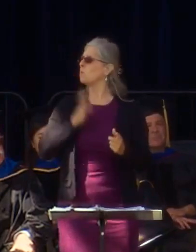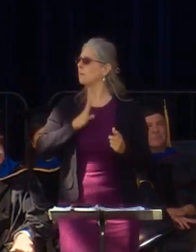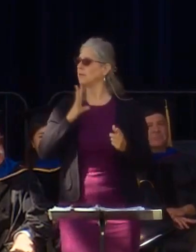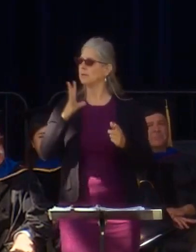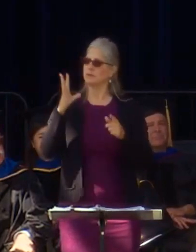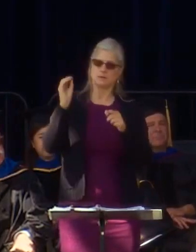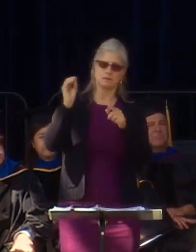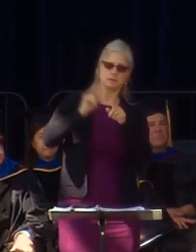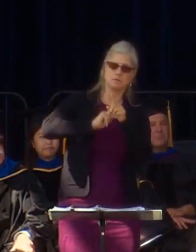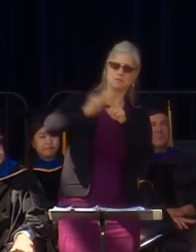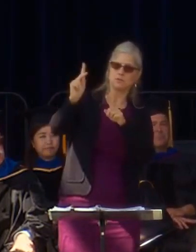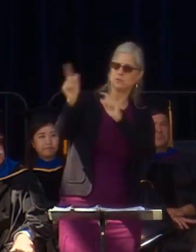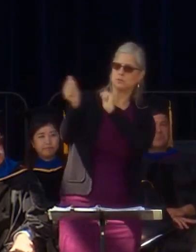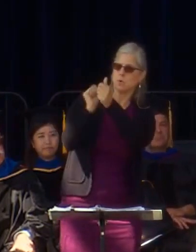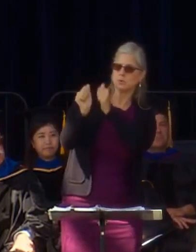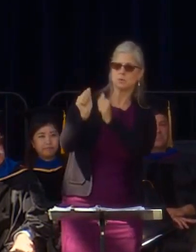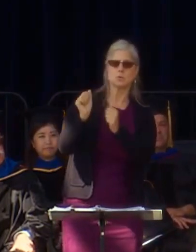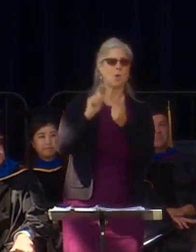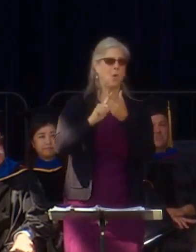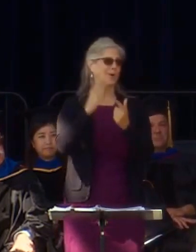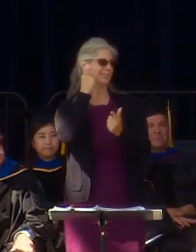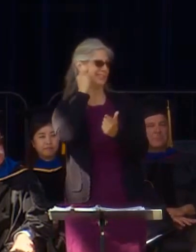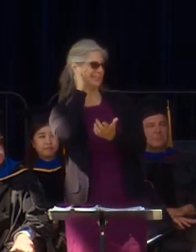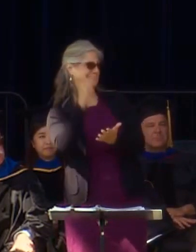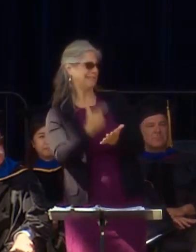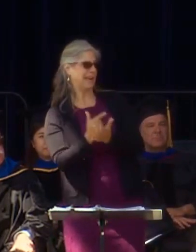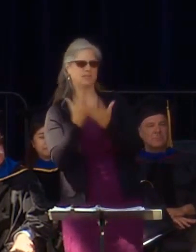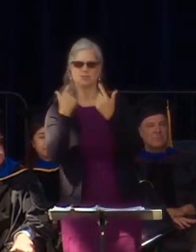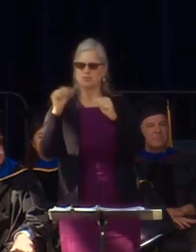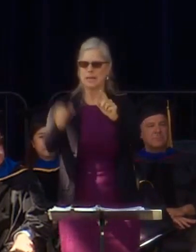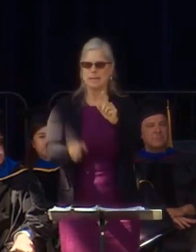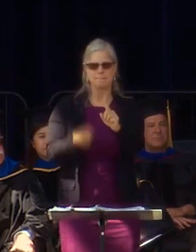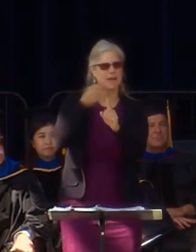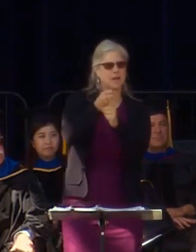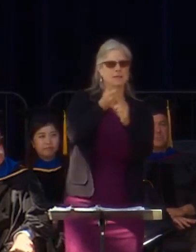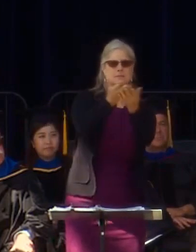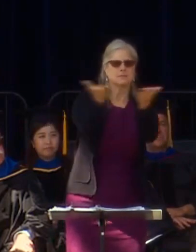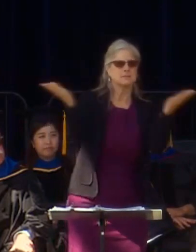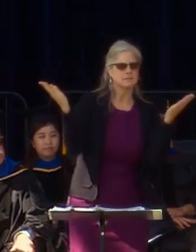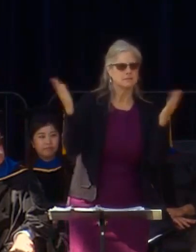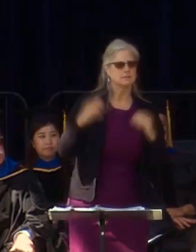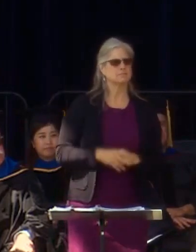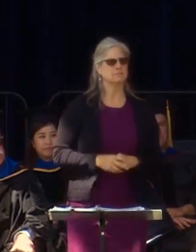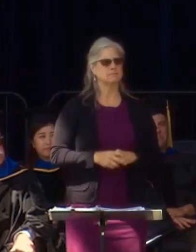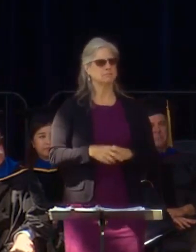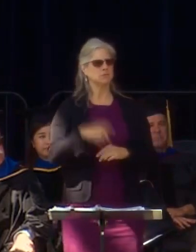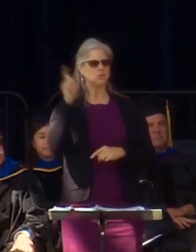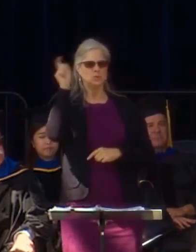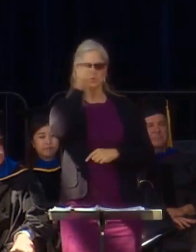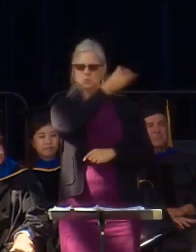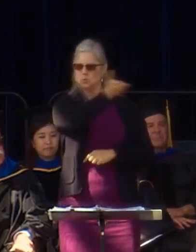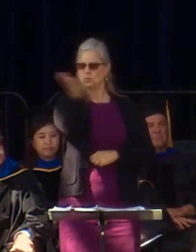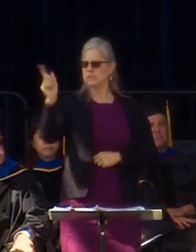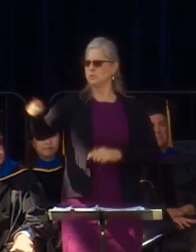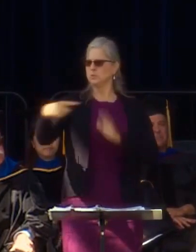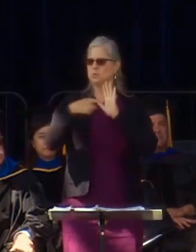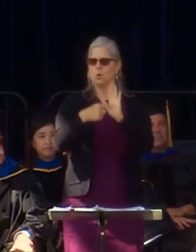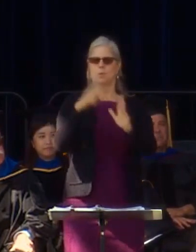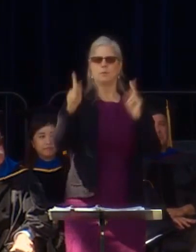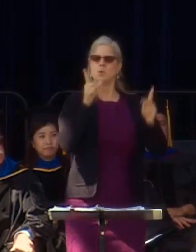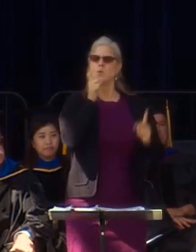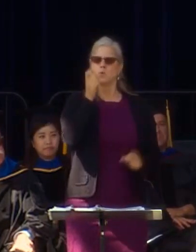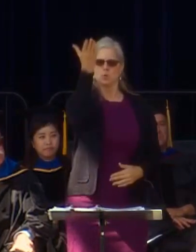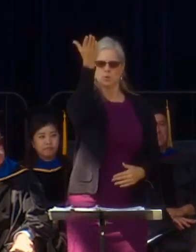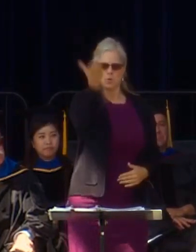professional sports or a recent grad trying to make an impact, need to show people who we are if